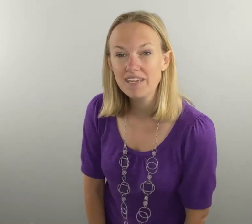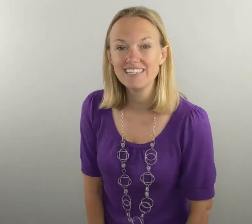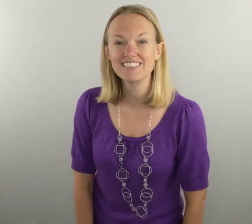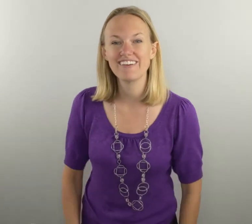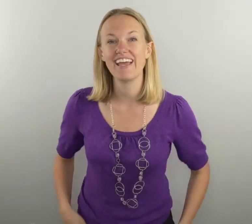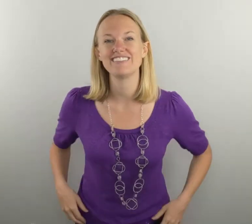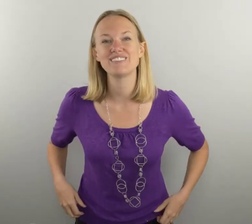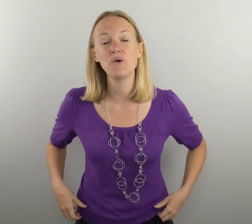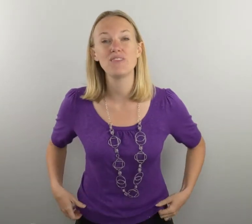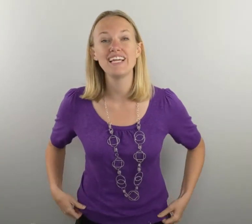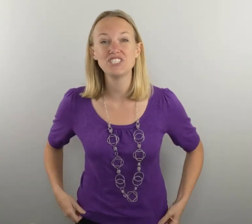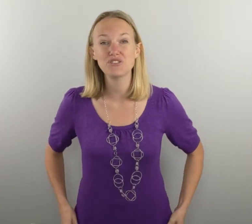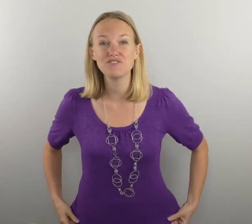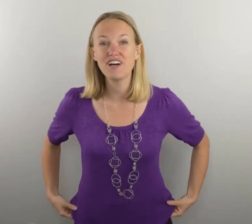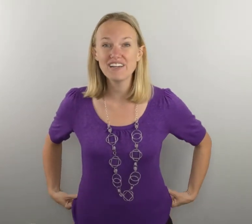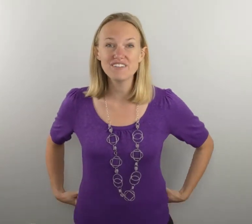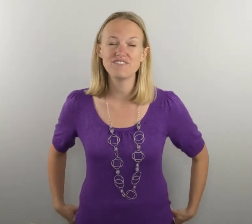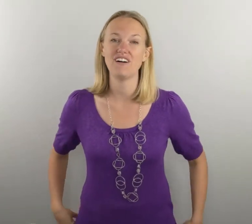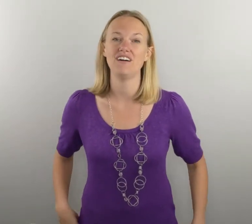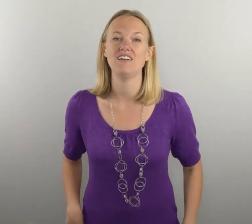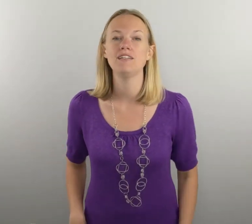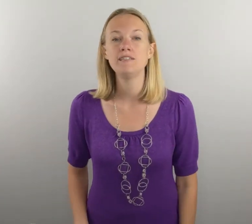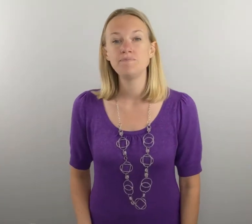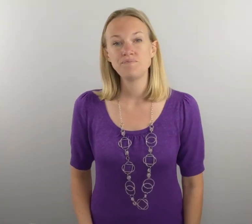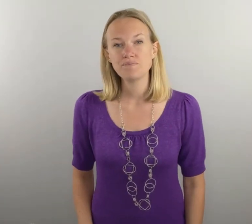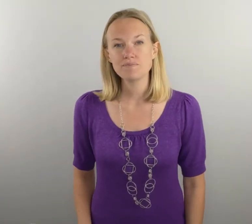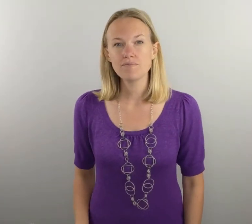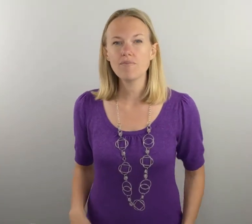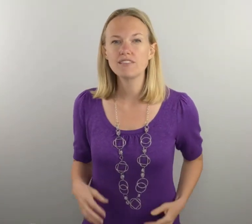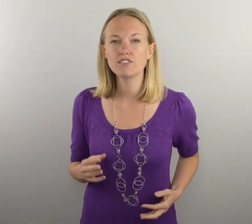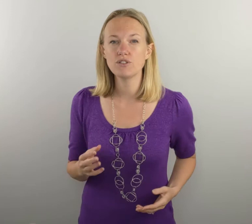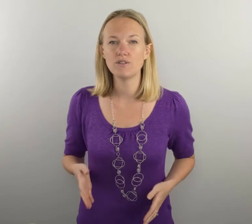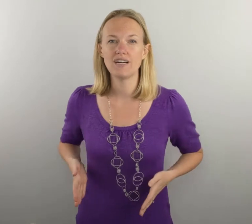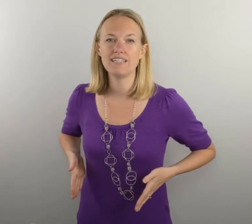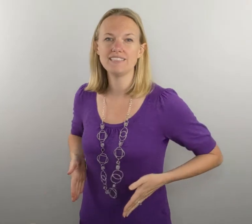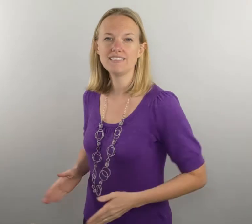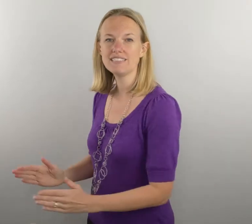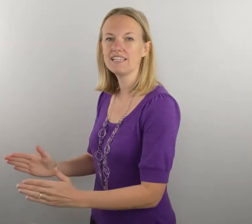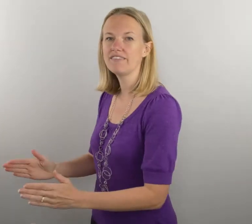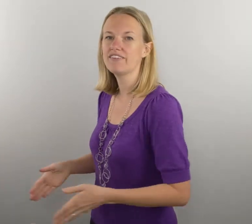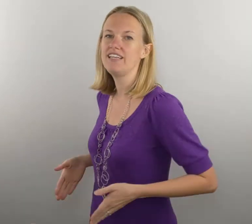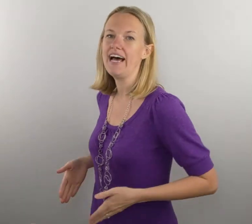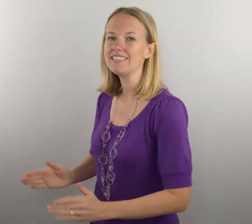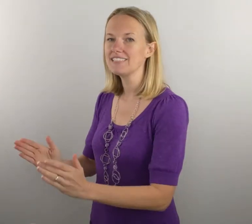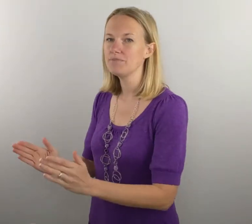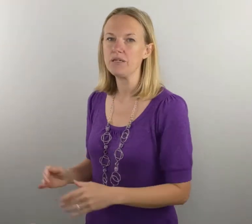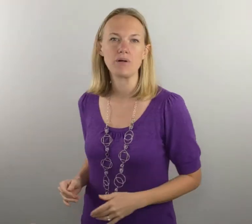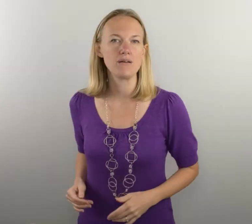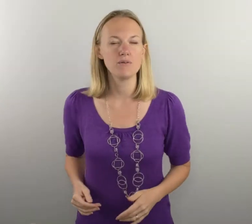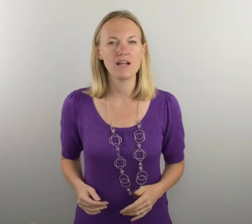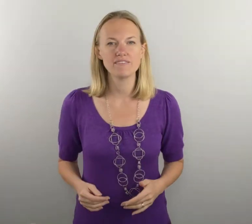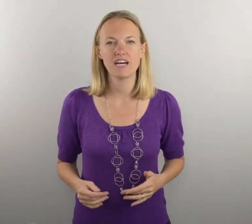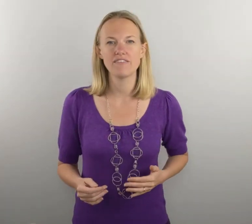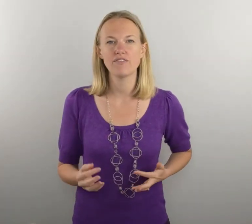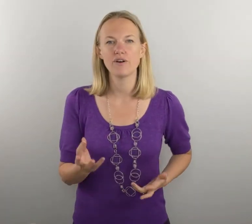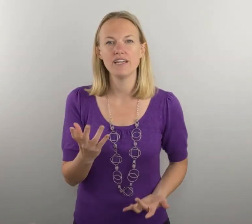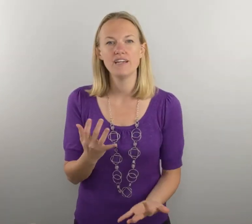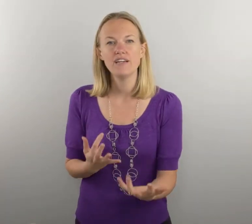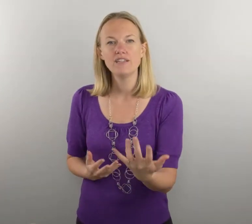repeat. Okay, so let your fire fall. So this is a sign for let, but you probably won't have time for it.